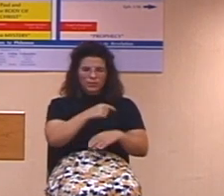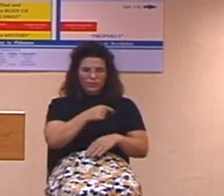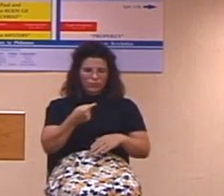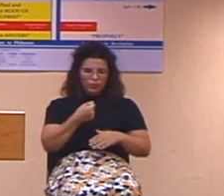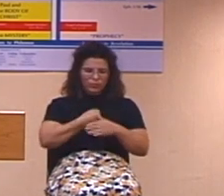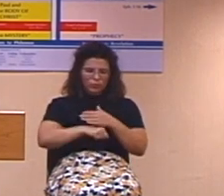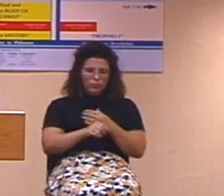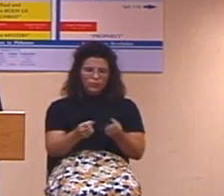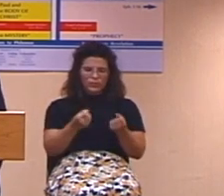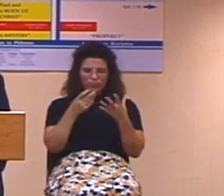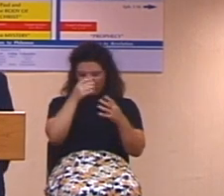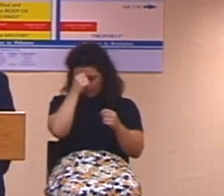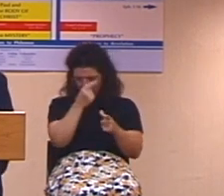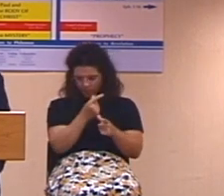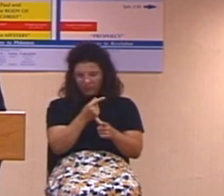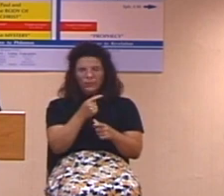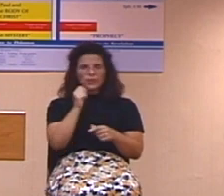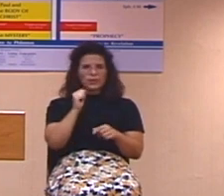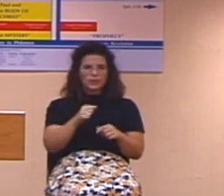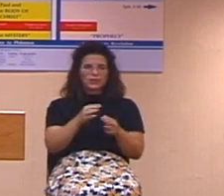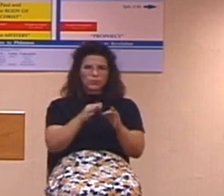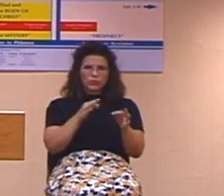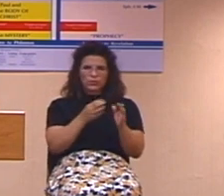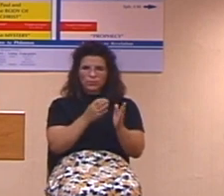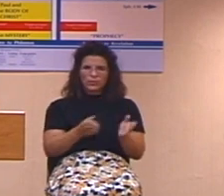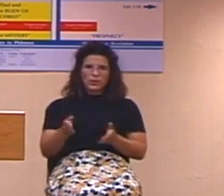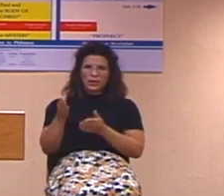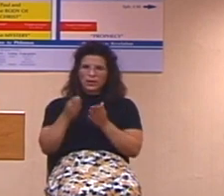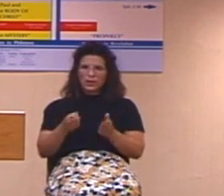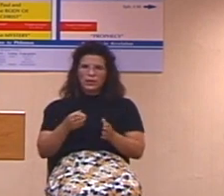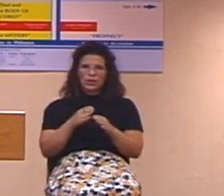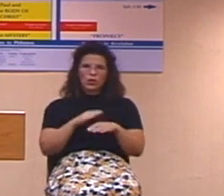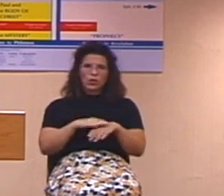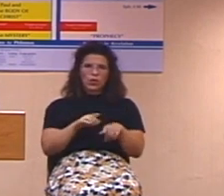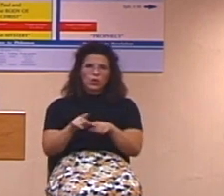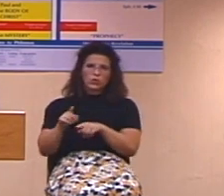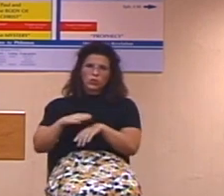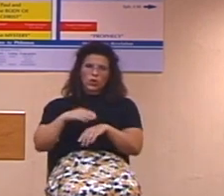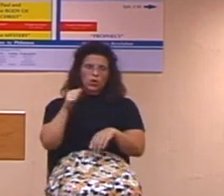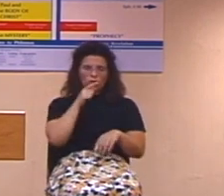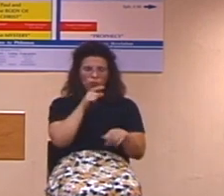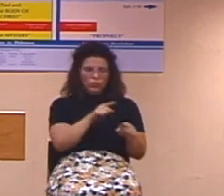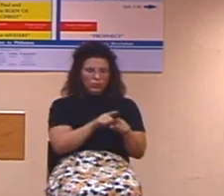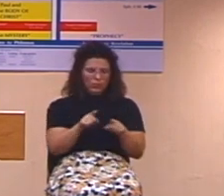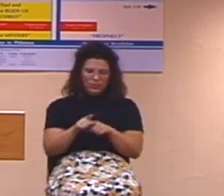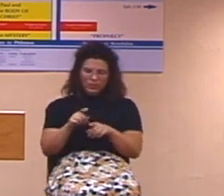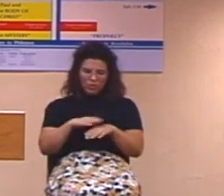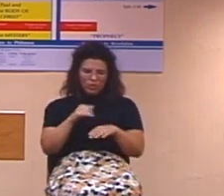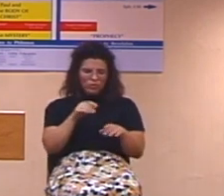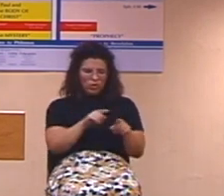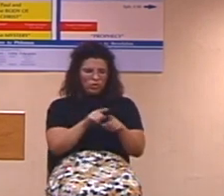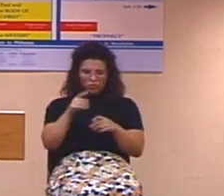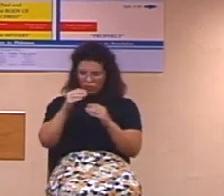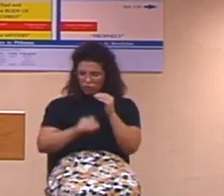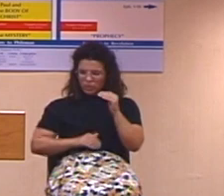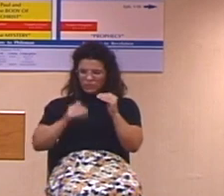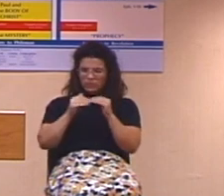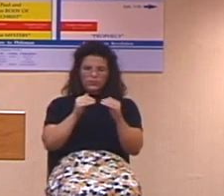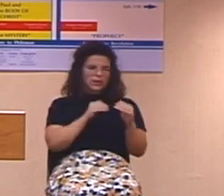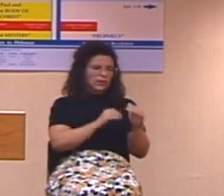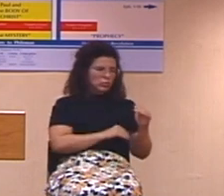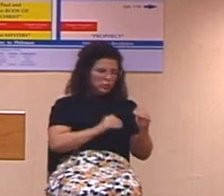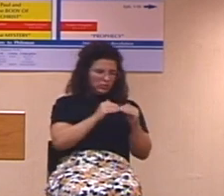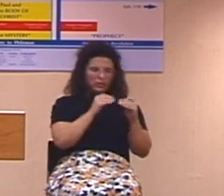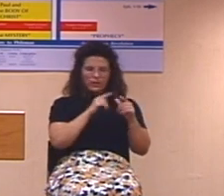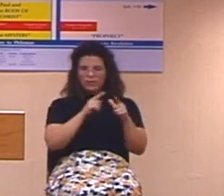many brethren. Moreover, whom He did predestinate, them He also called, and whom He called, them He also justified, and whom He justified, them He